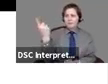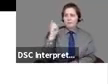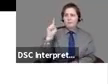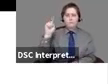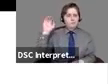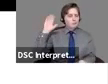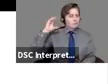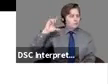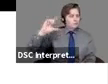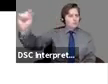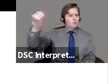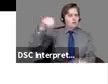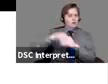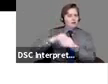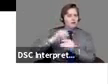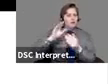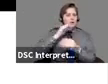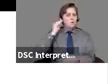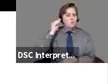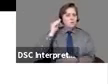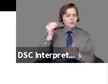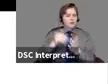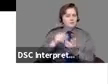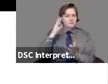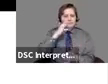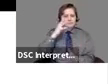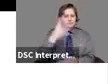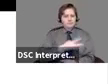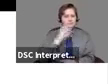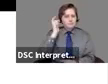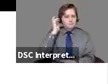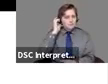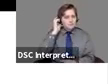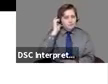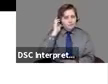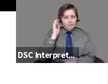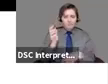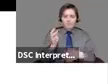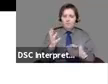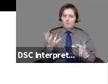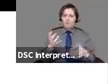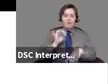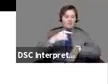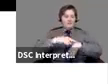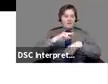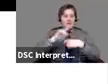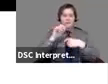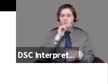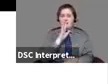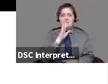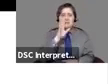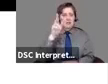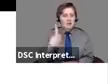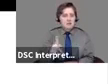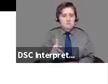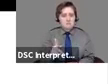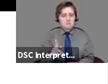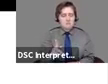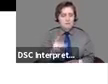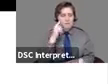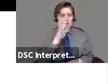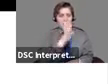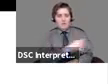and walked back into their home. Those days of not speaking up on behalf of